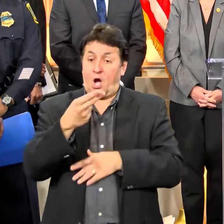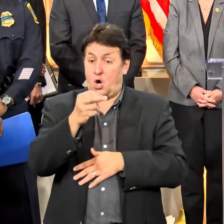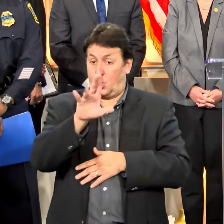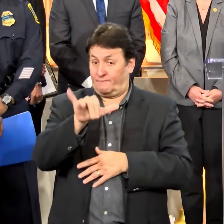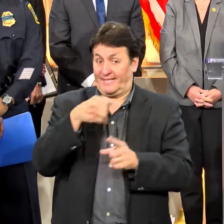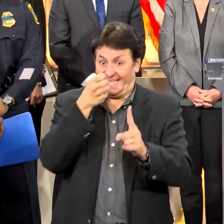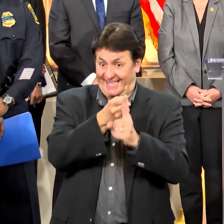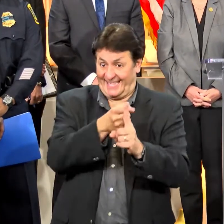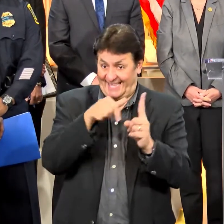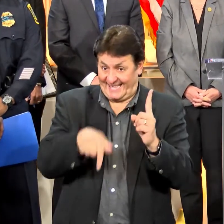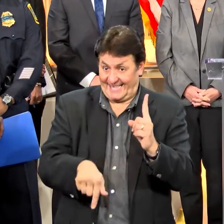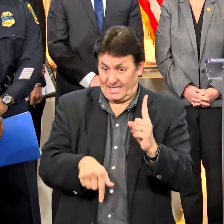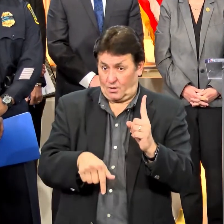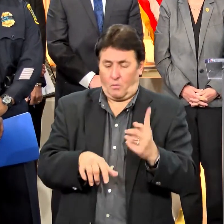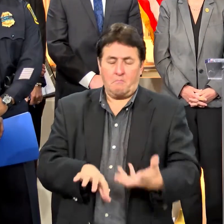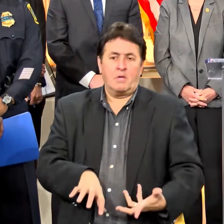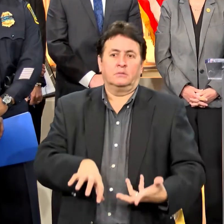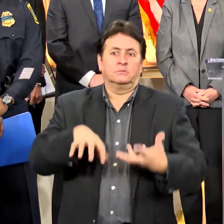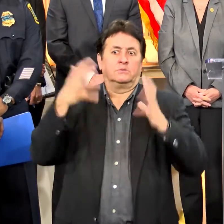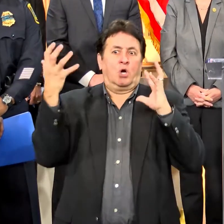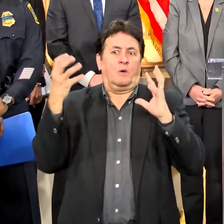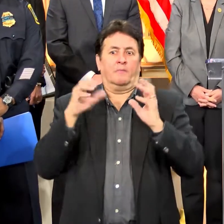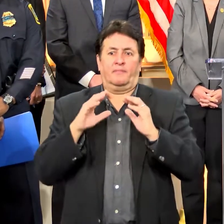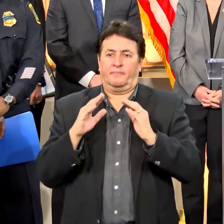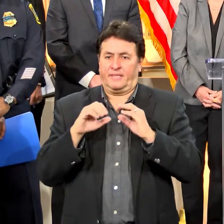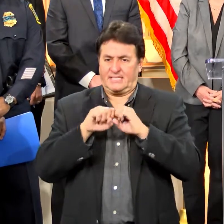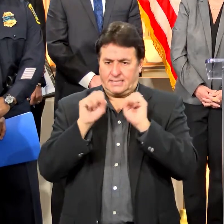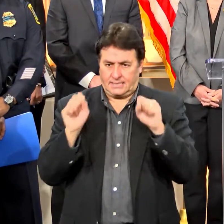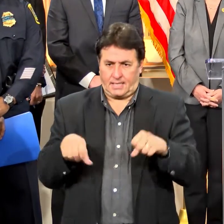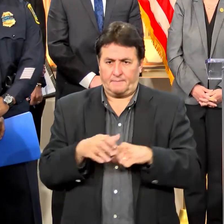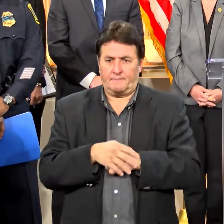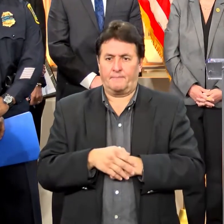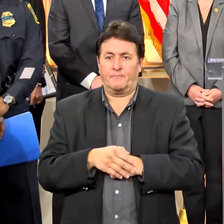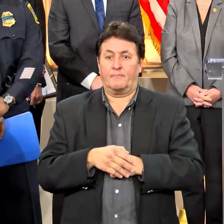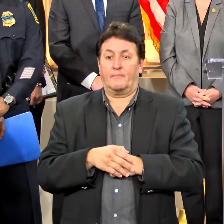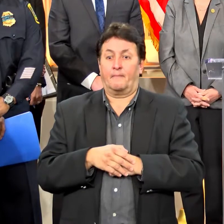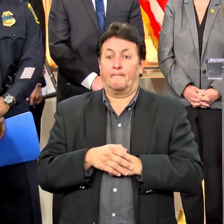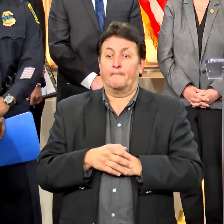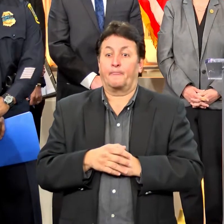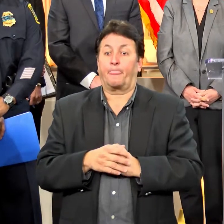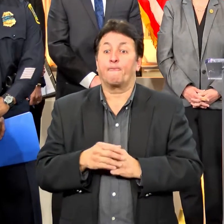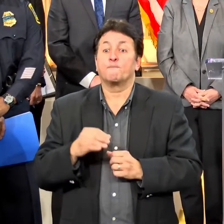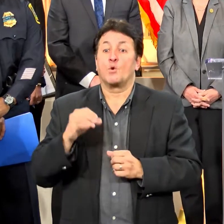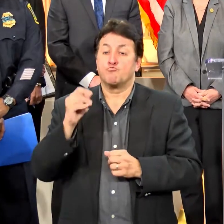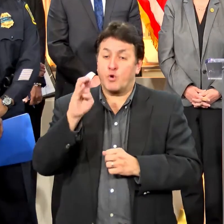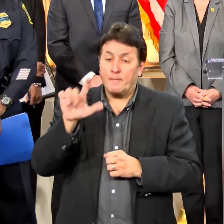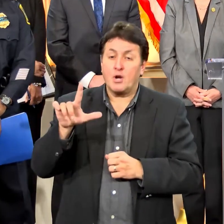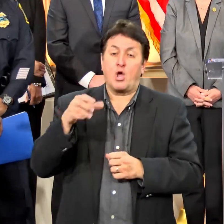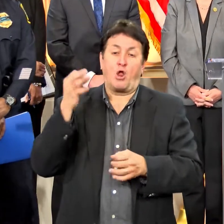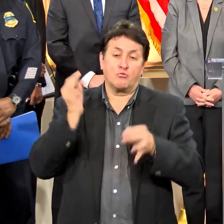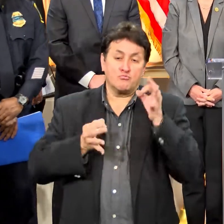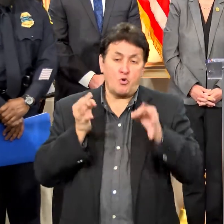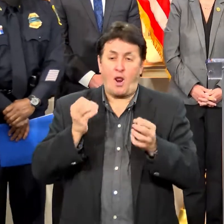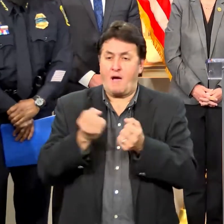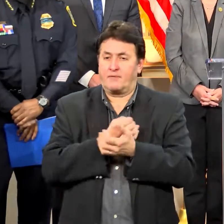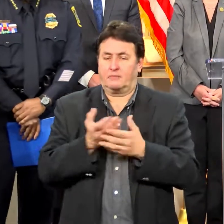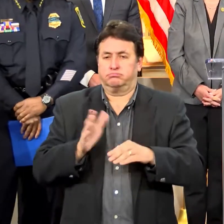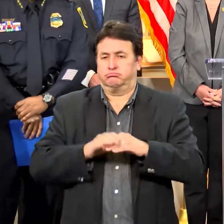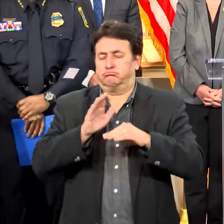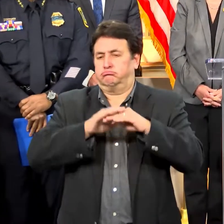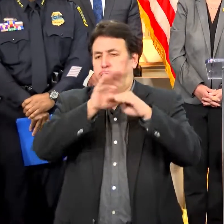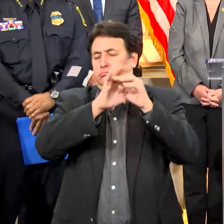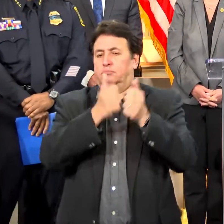system, and thus the ability of our local criminal justice system to adjudicate cases expeditiously. This